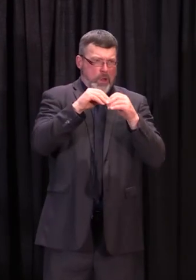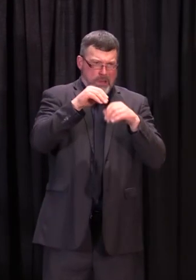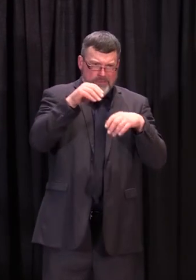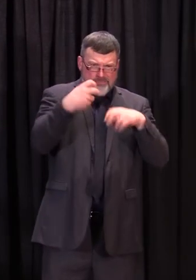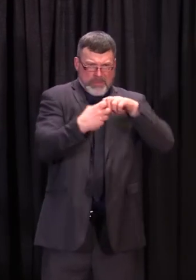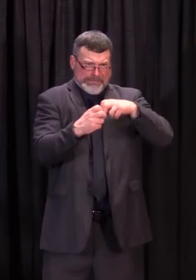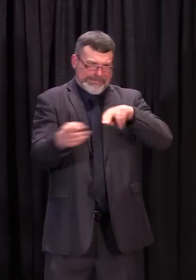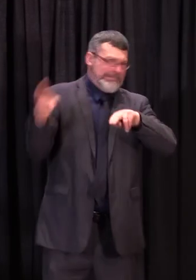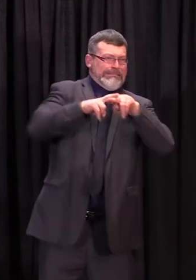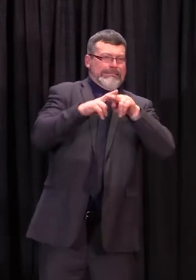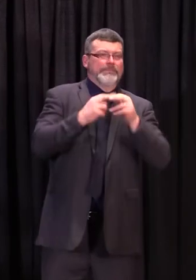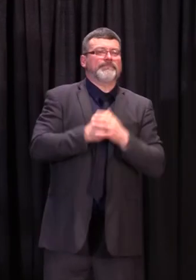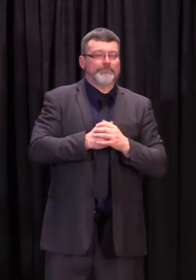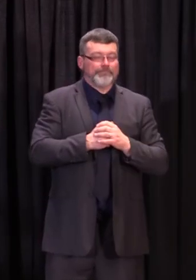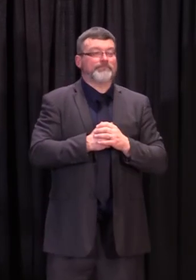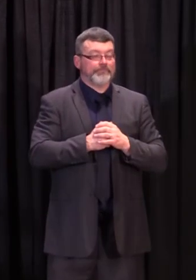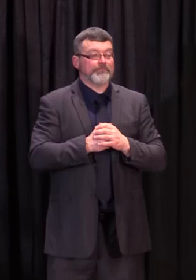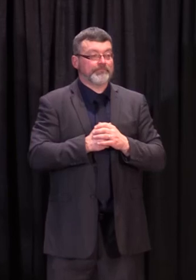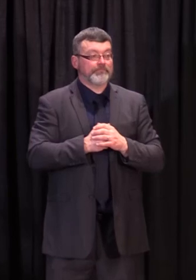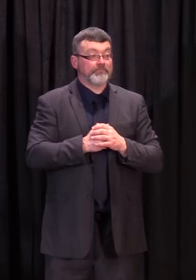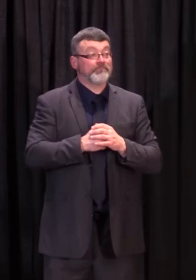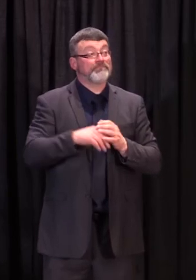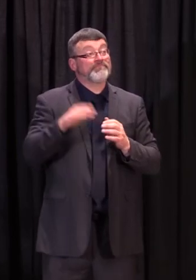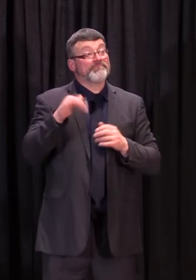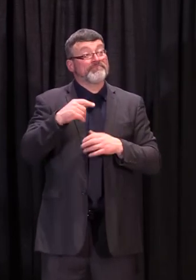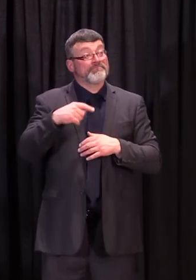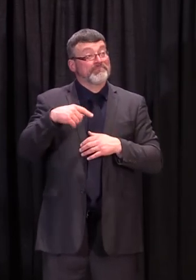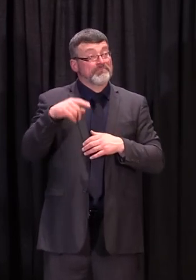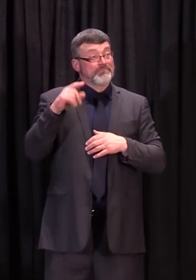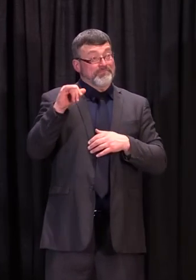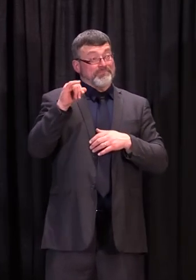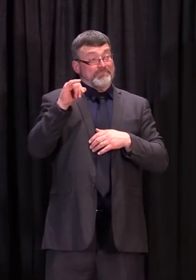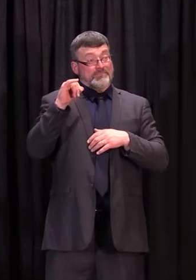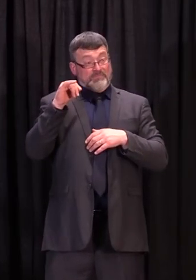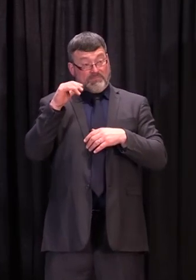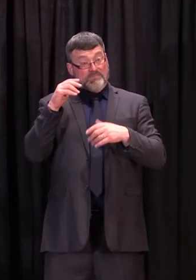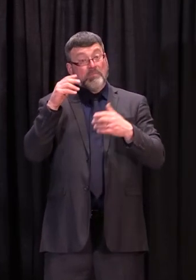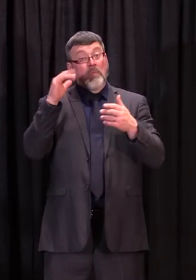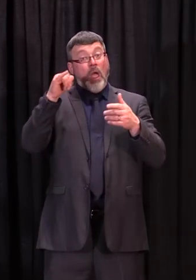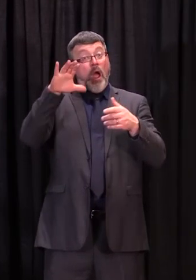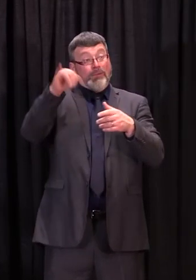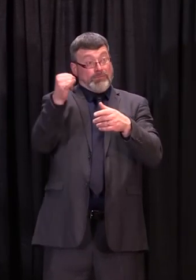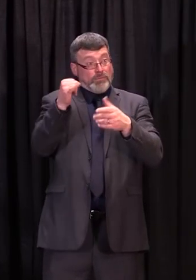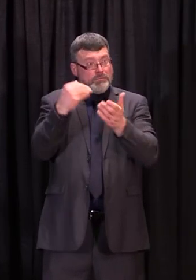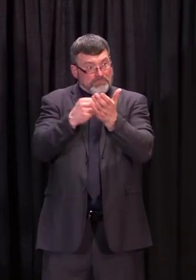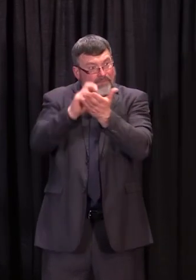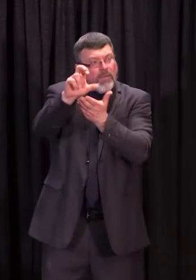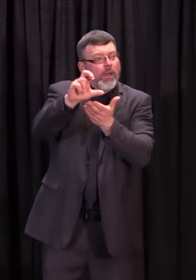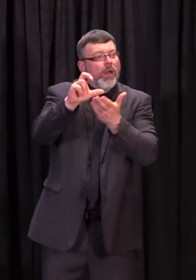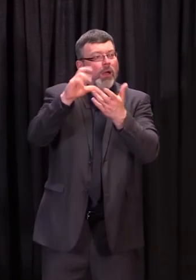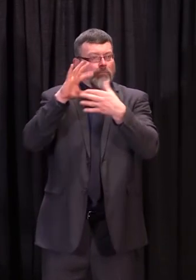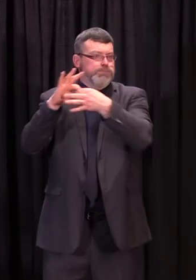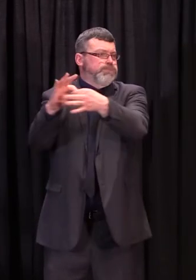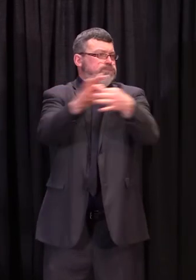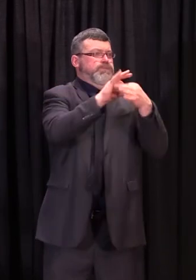Our collective work on justice reinvestment has helped strengthen our criminal justice system.